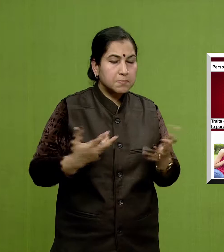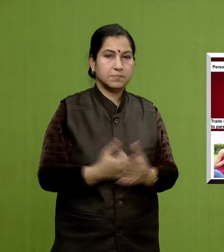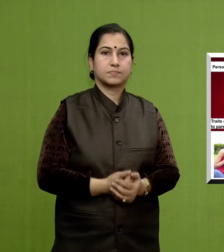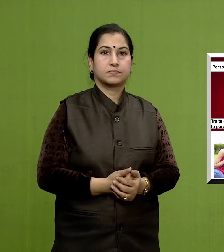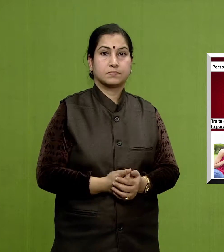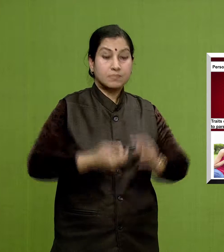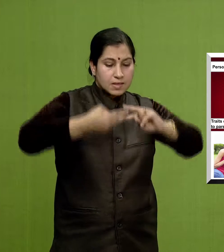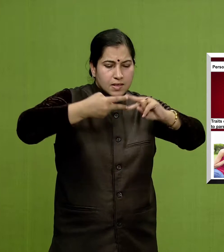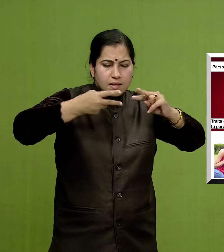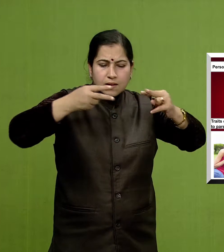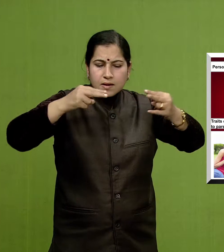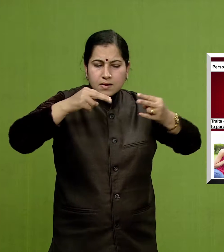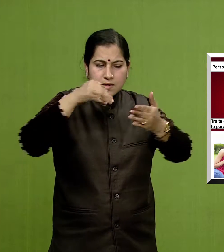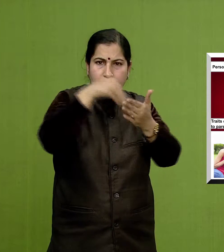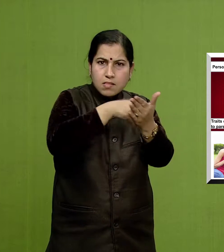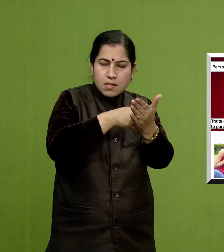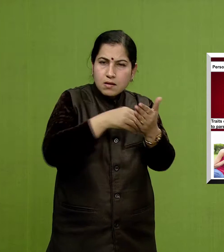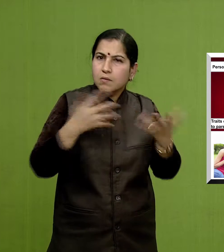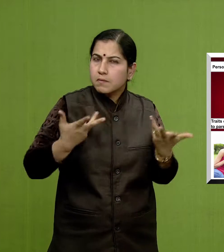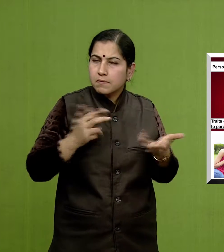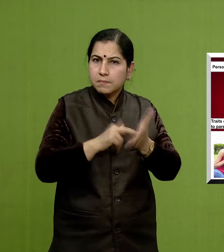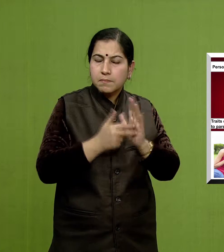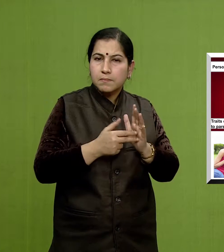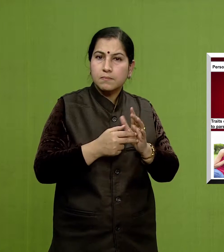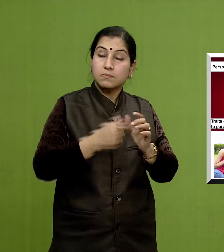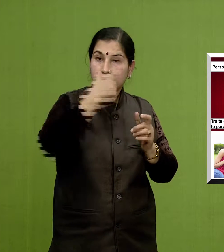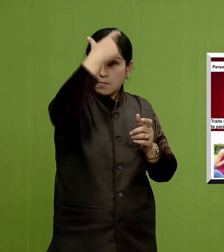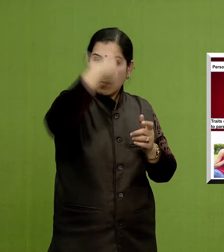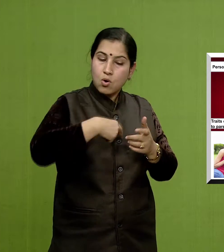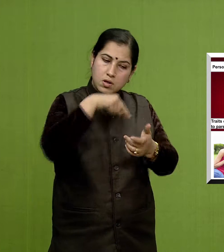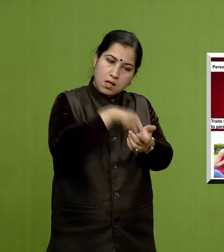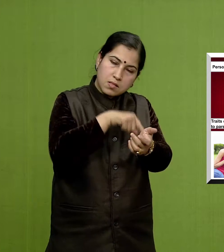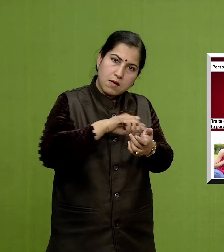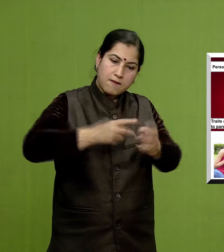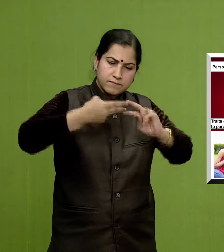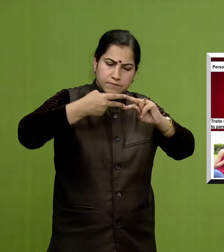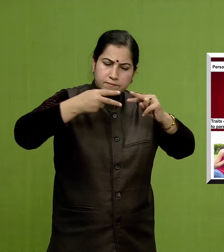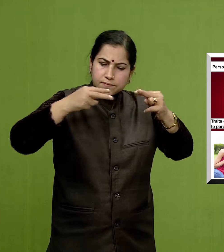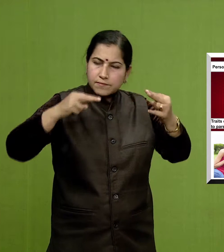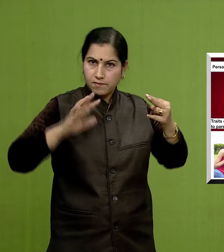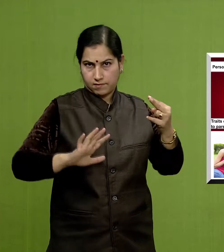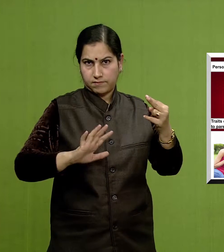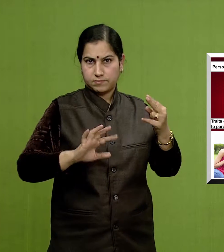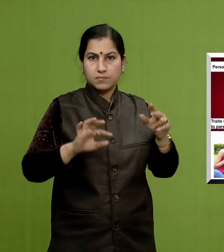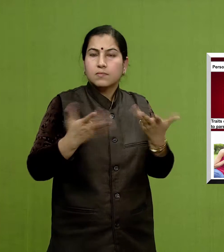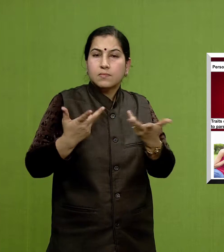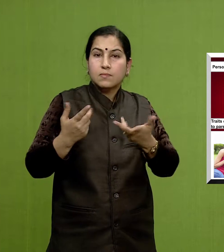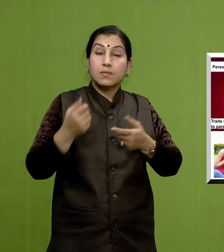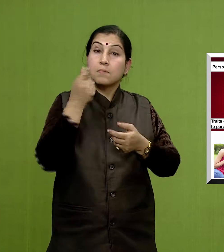Heredity is a biological process of transmission of